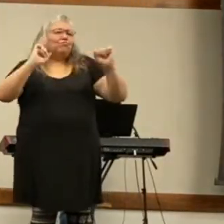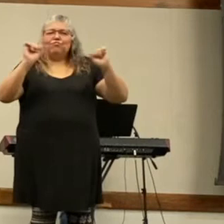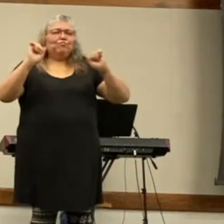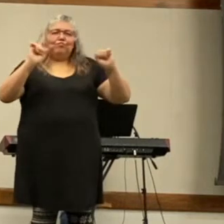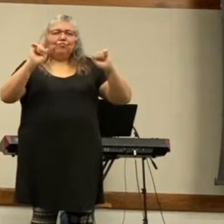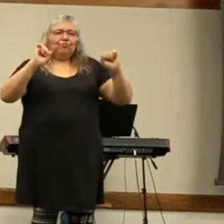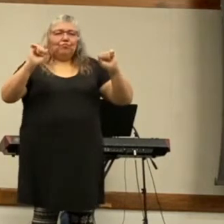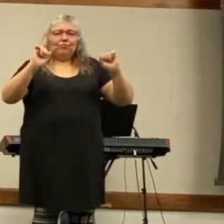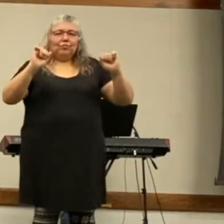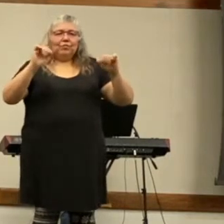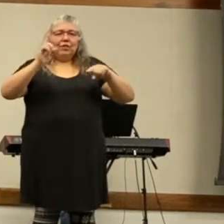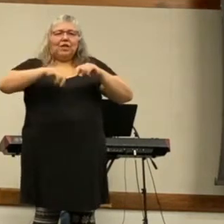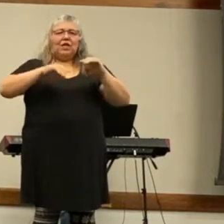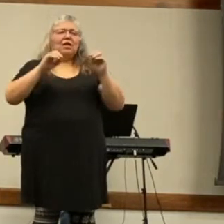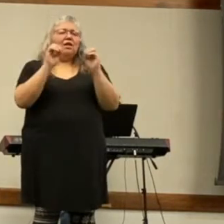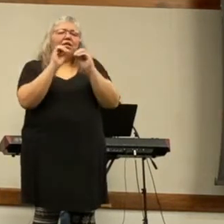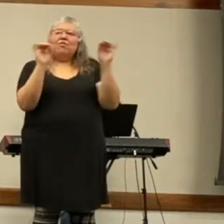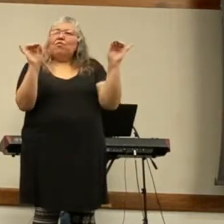It's